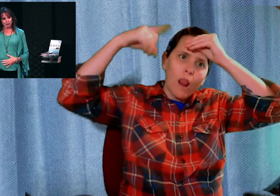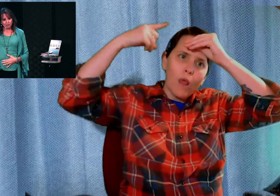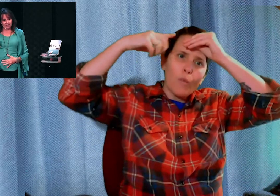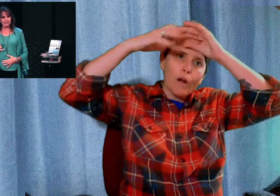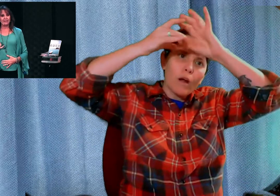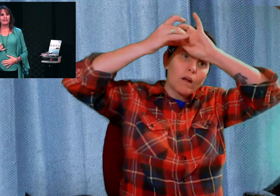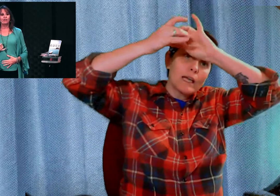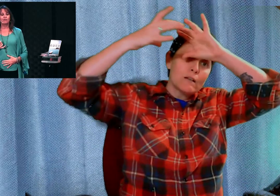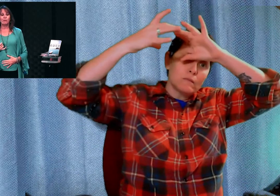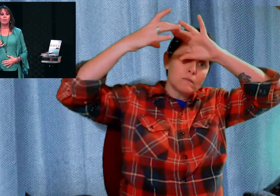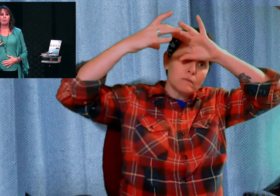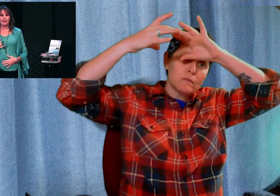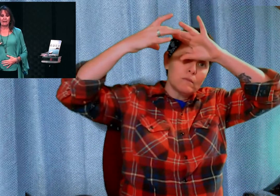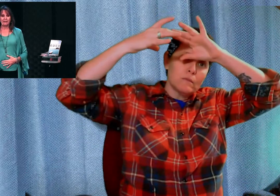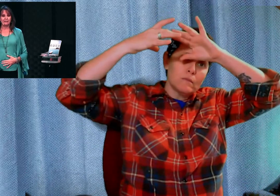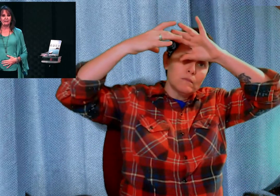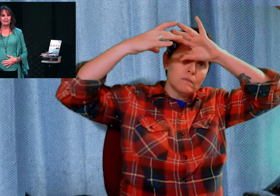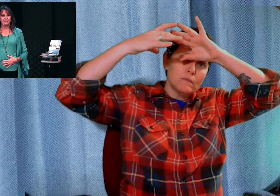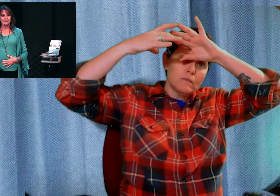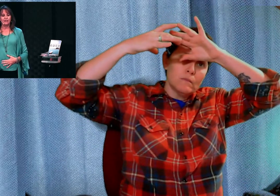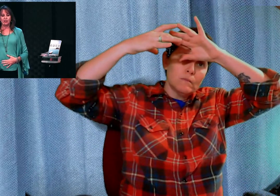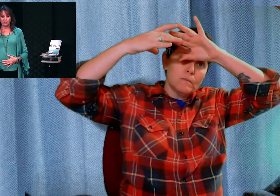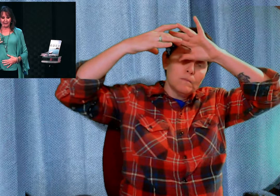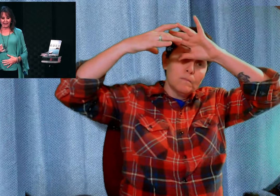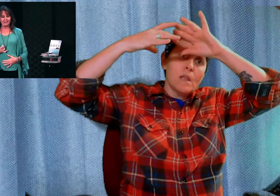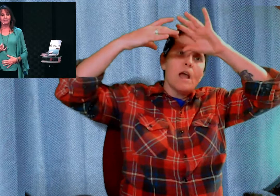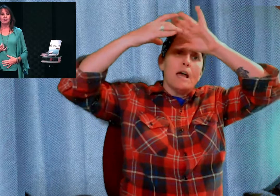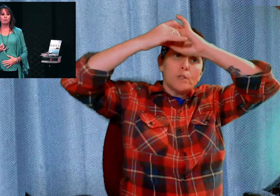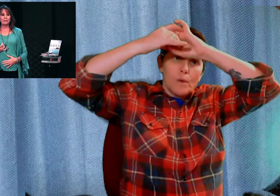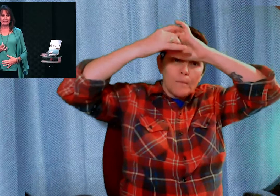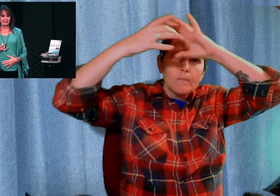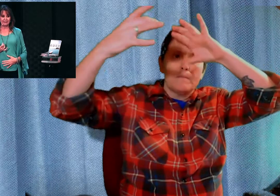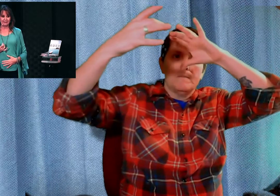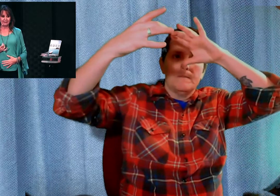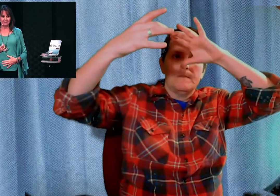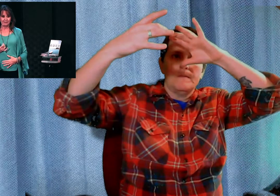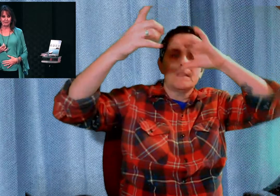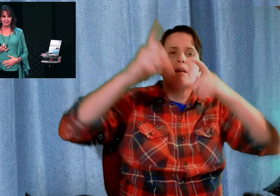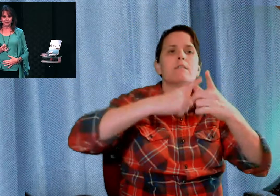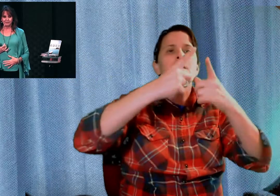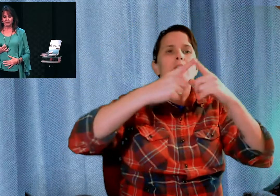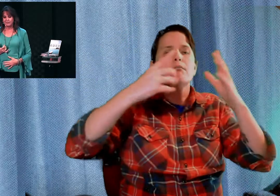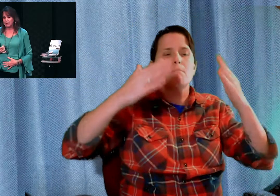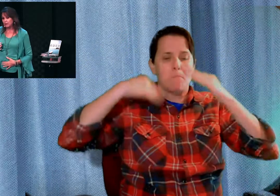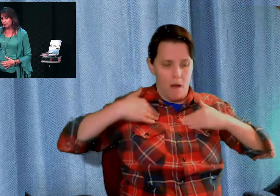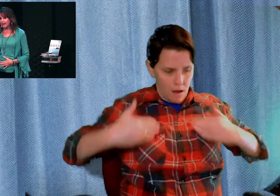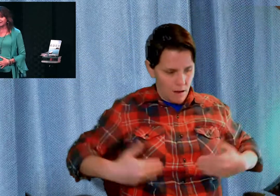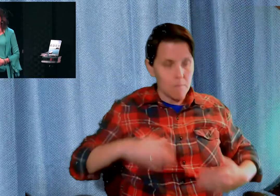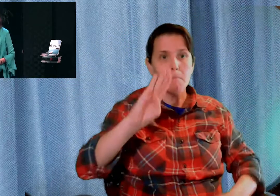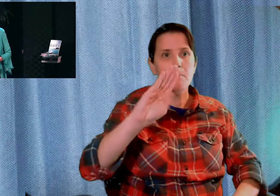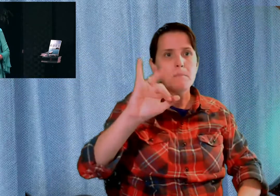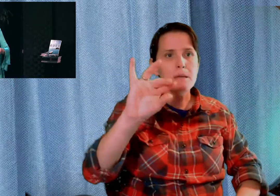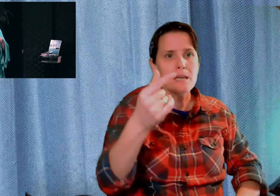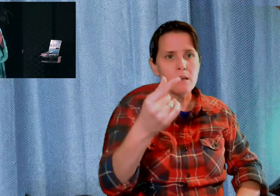And when you disengage from the mind, you can access your being. And when you